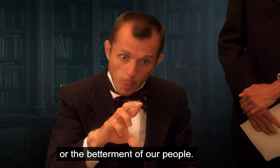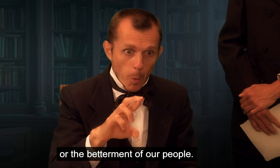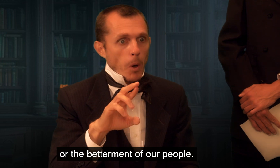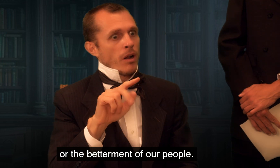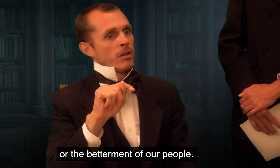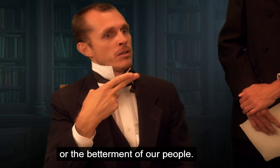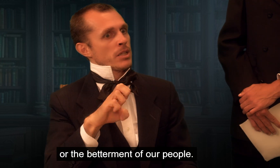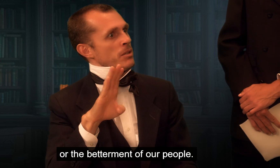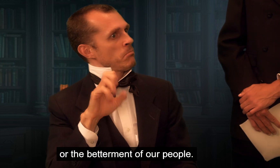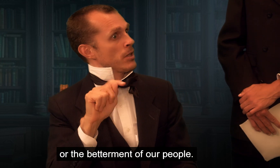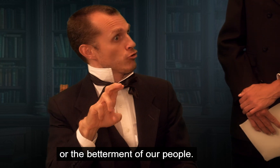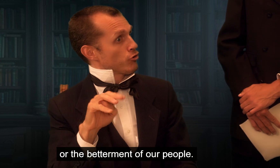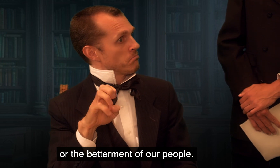or the betterment of our people.